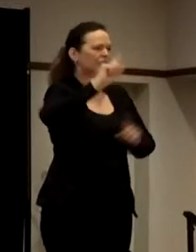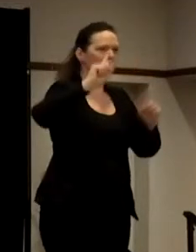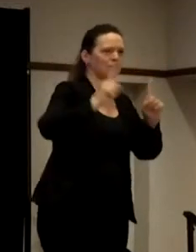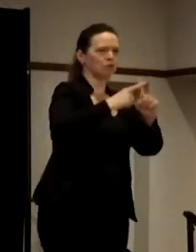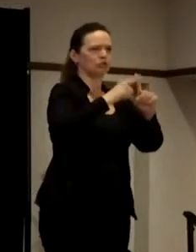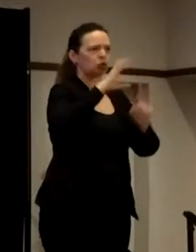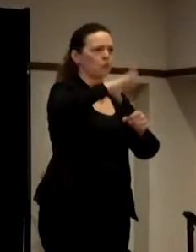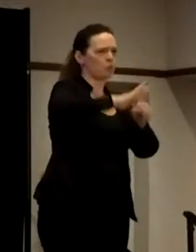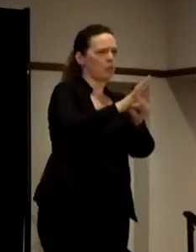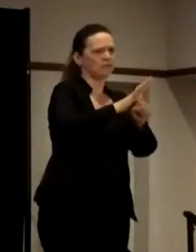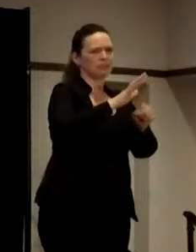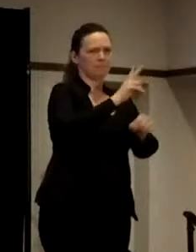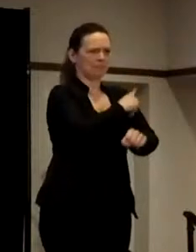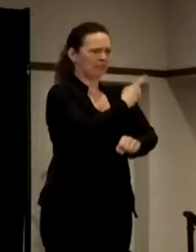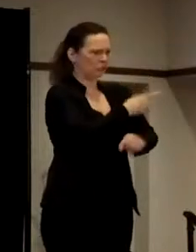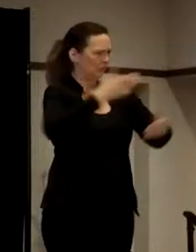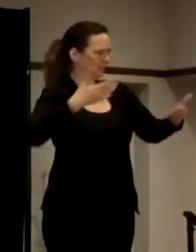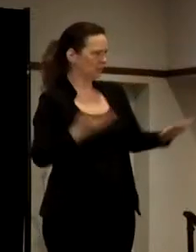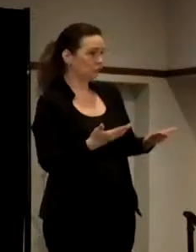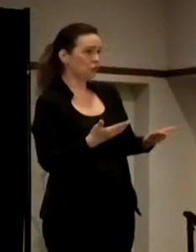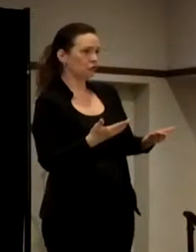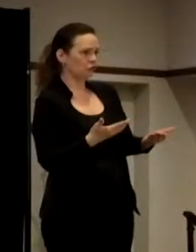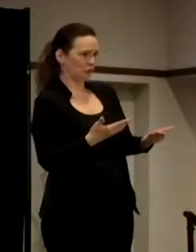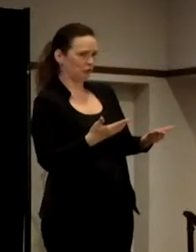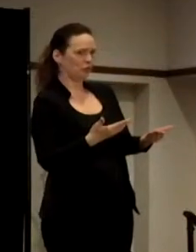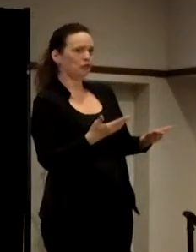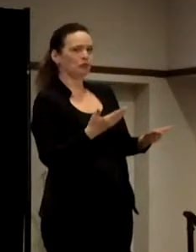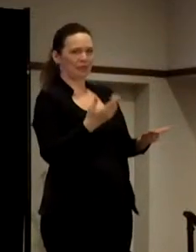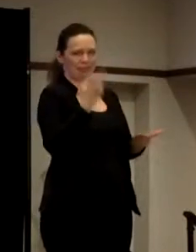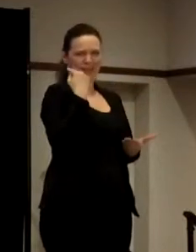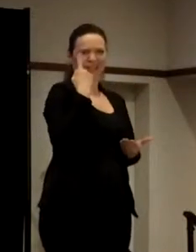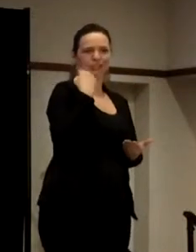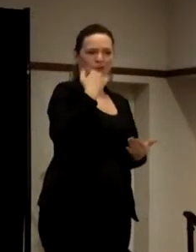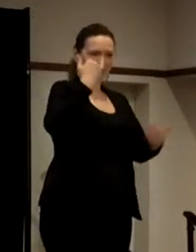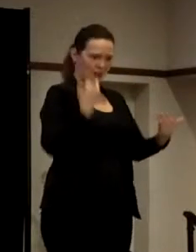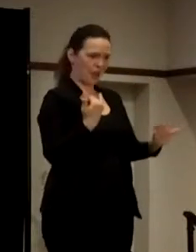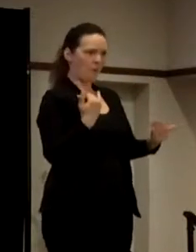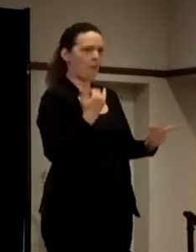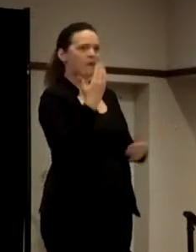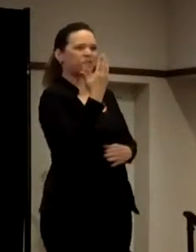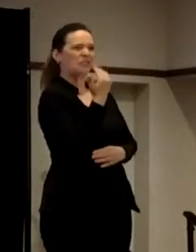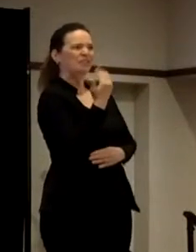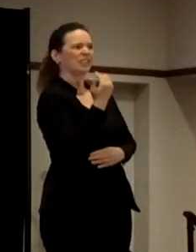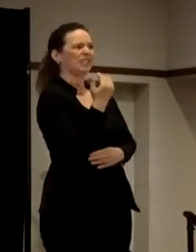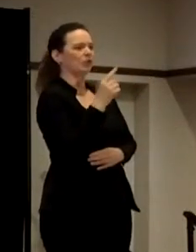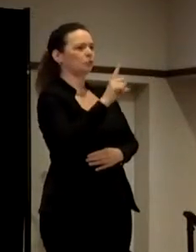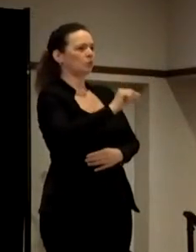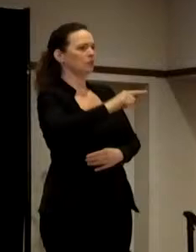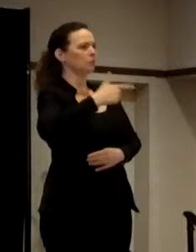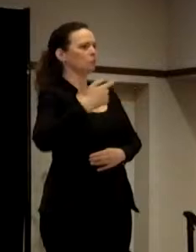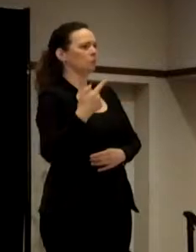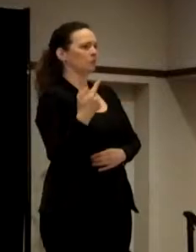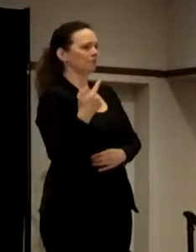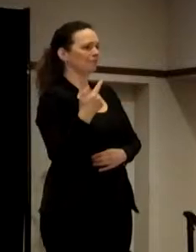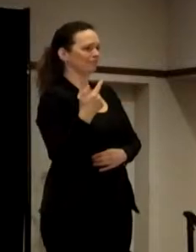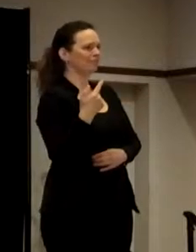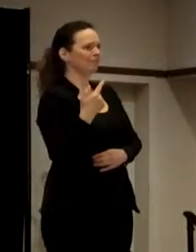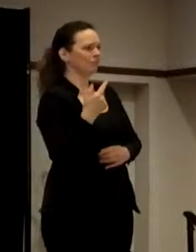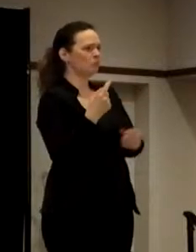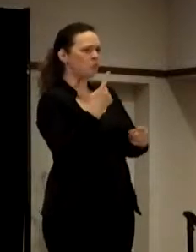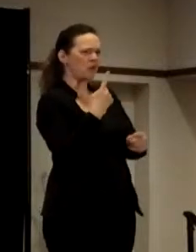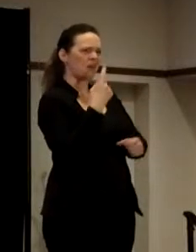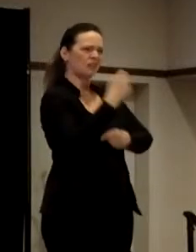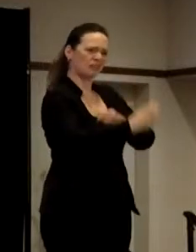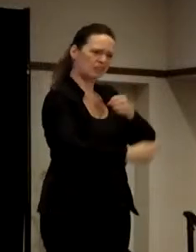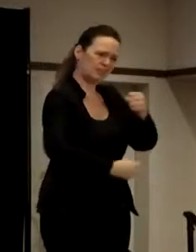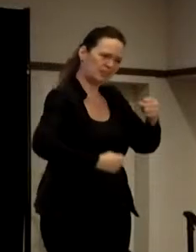virus in weeks ahead of this. So it's been a long year, certainly. Positive rate is